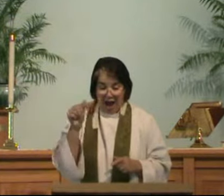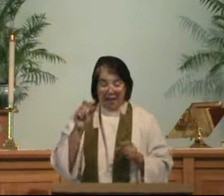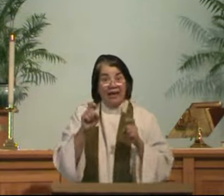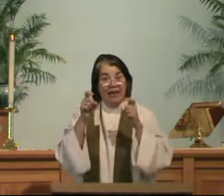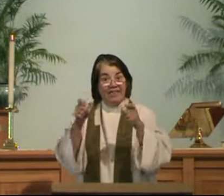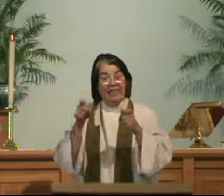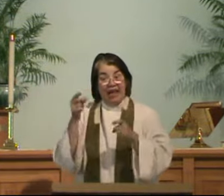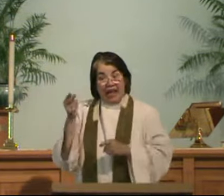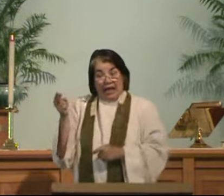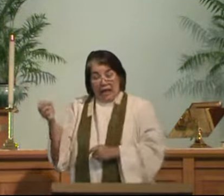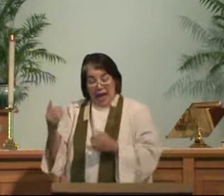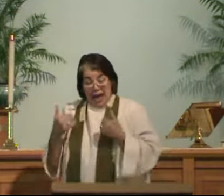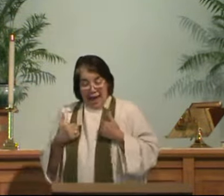Our gift he had